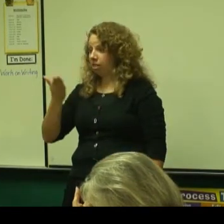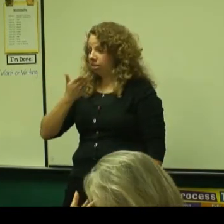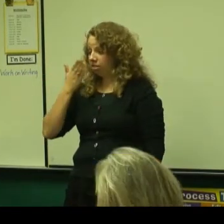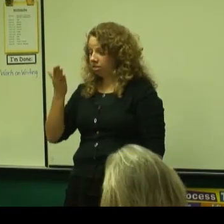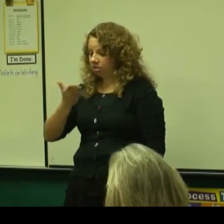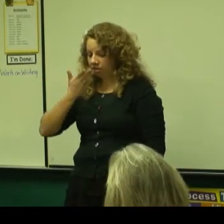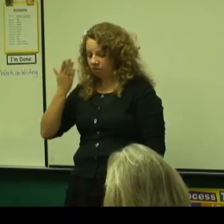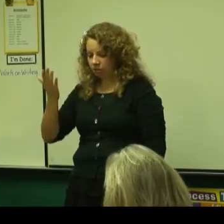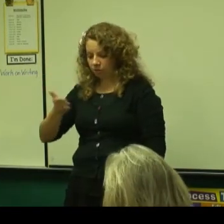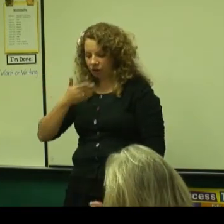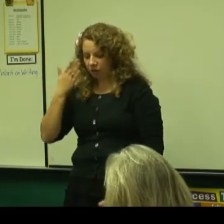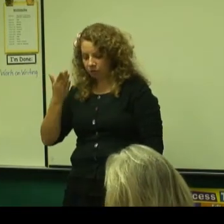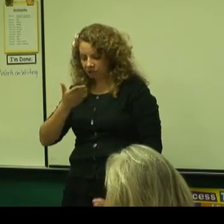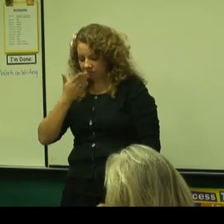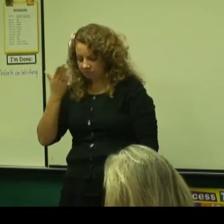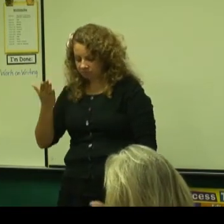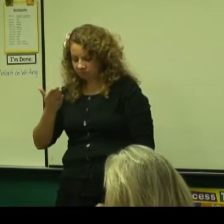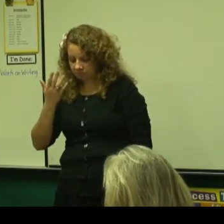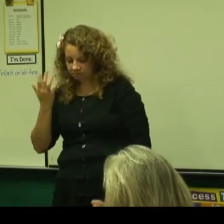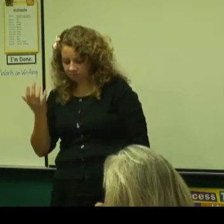Smell or odor.